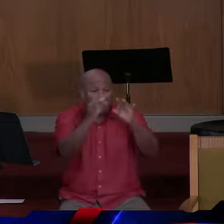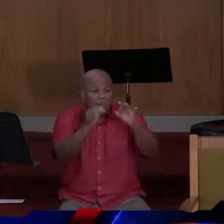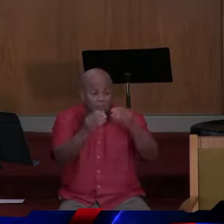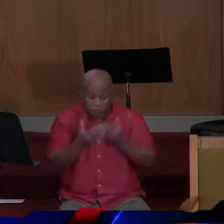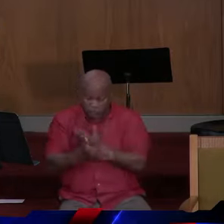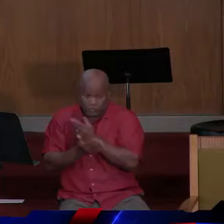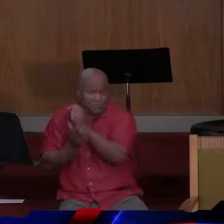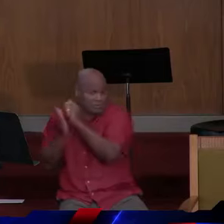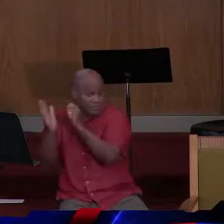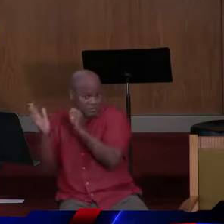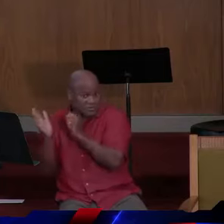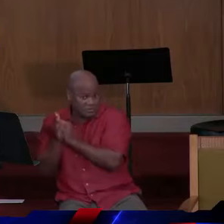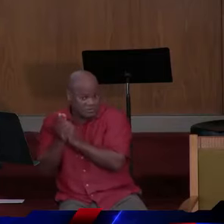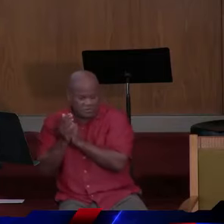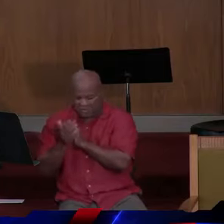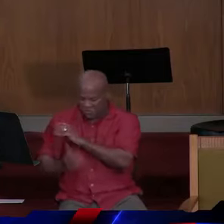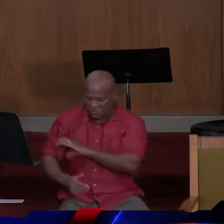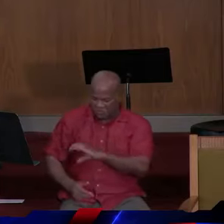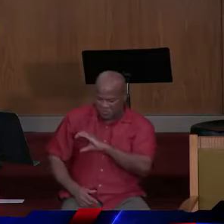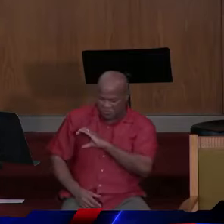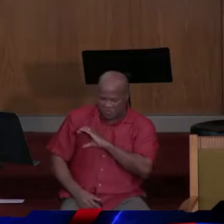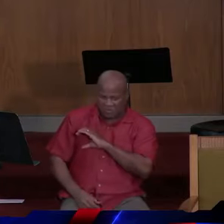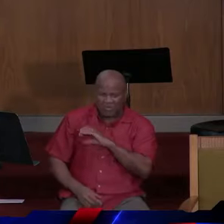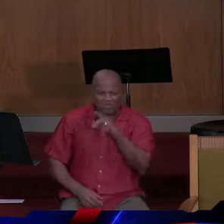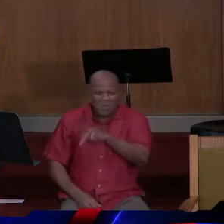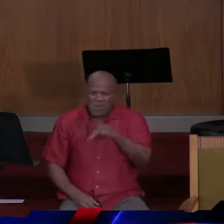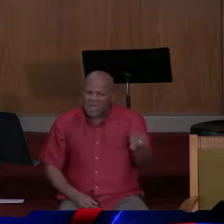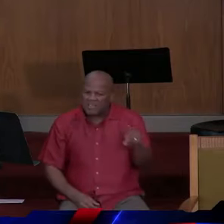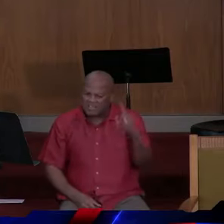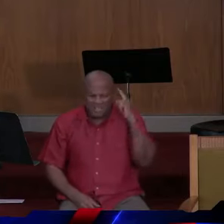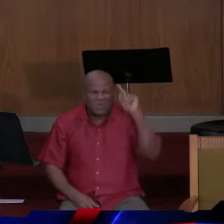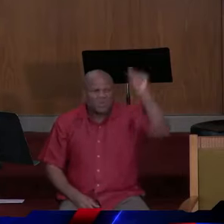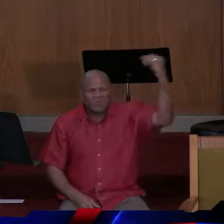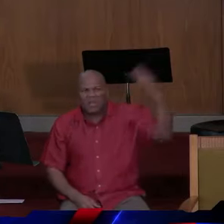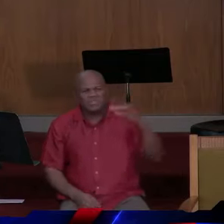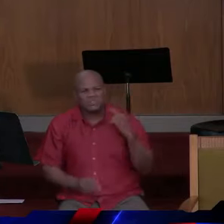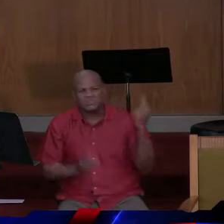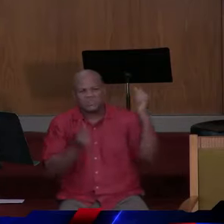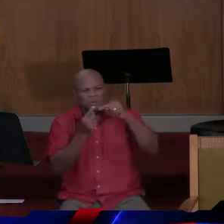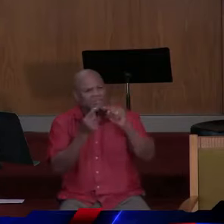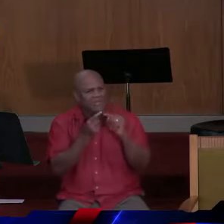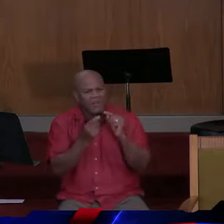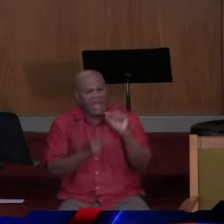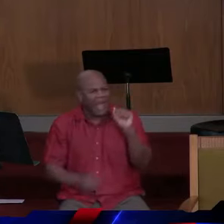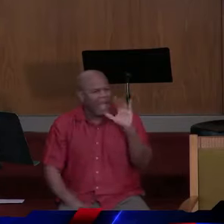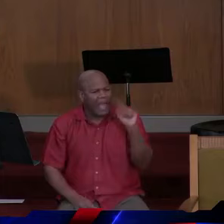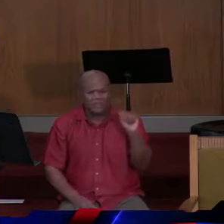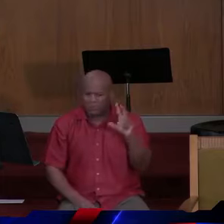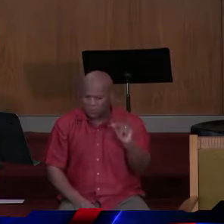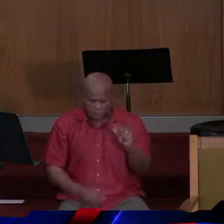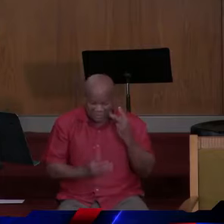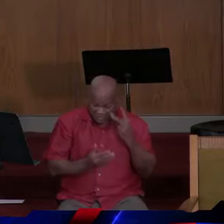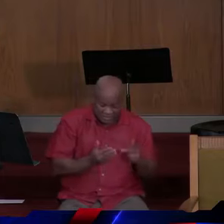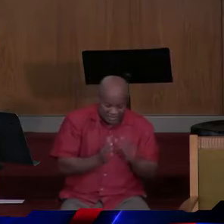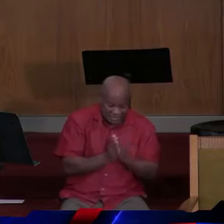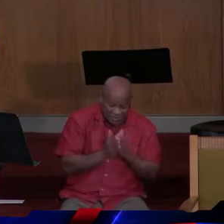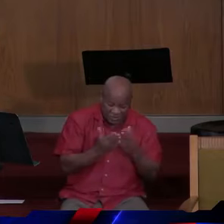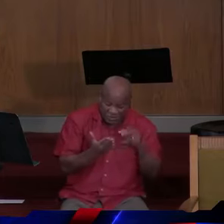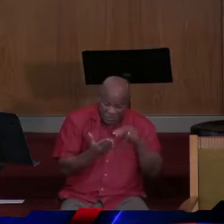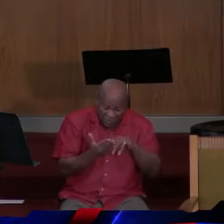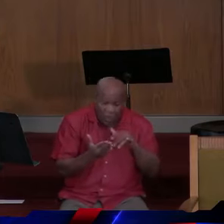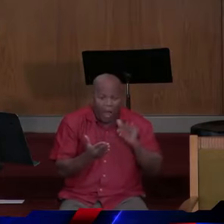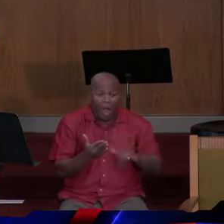New Testament charismatic Pentecostals don't think grace shows up until Acts. No, you see it here. His